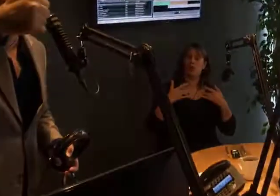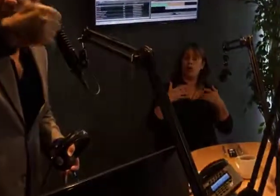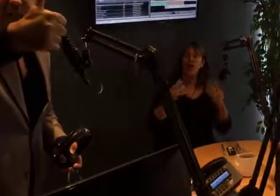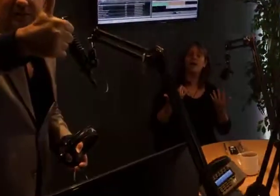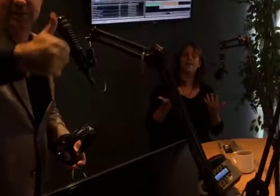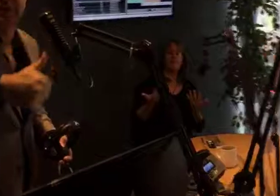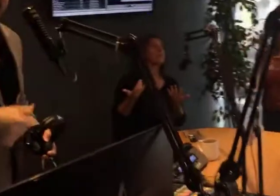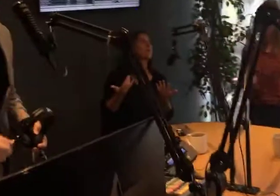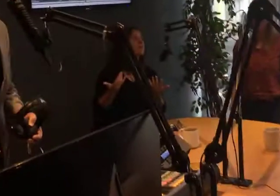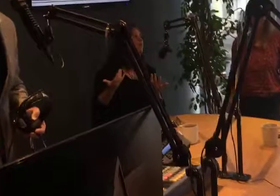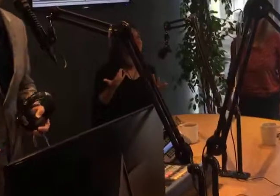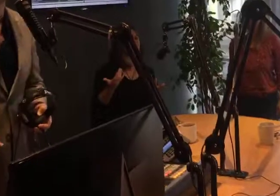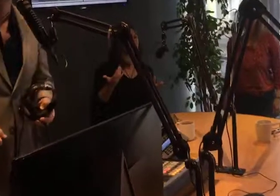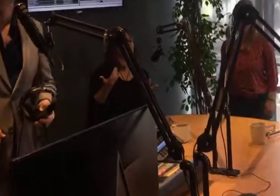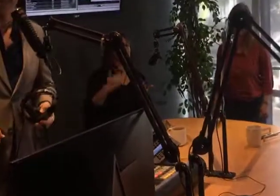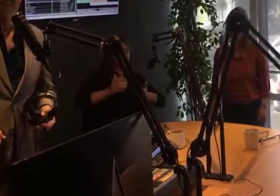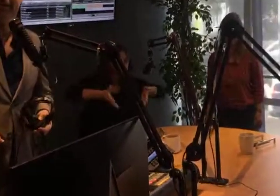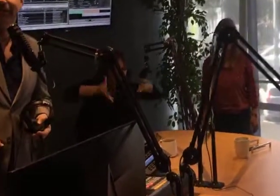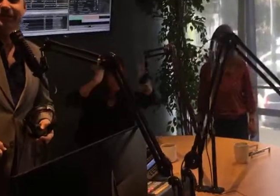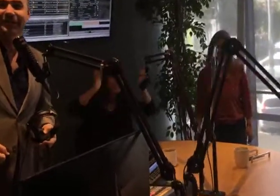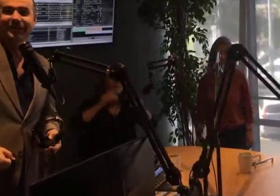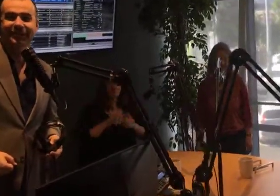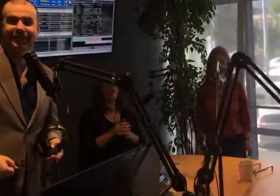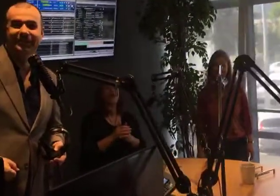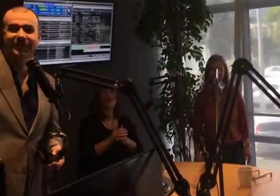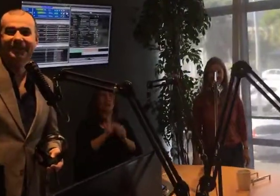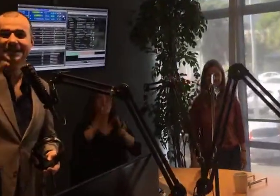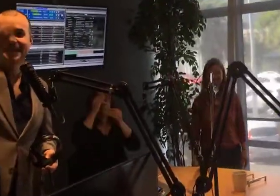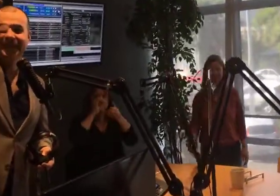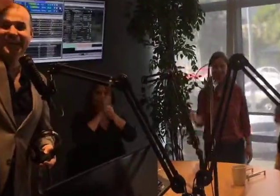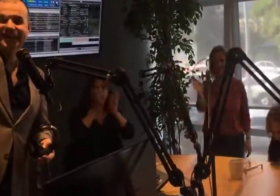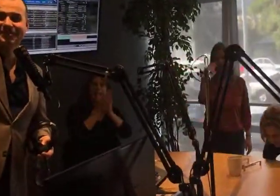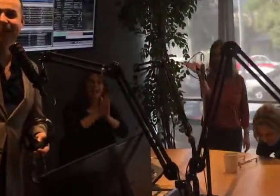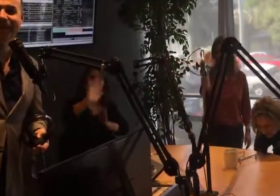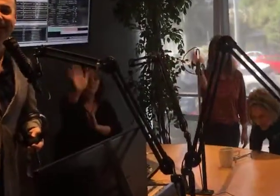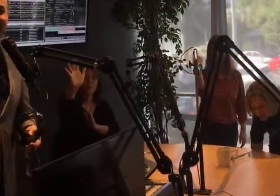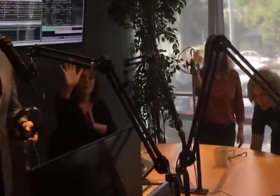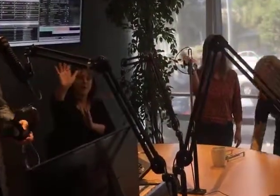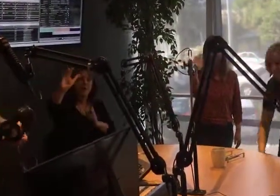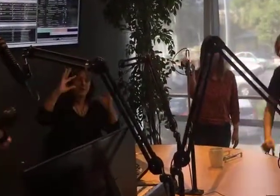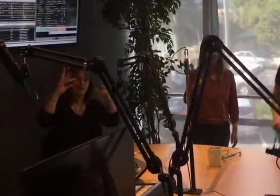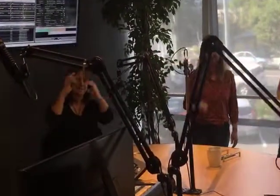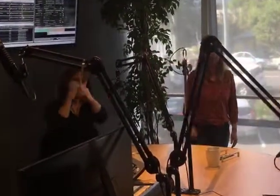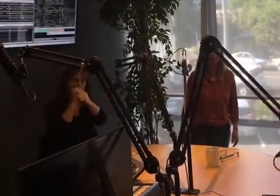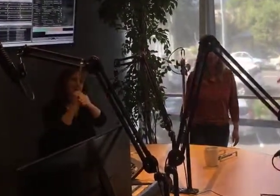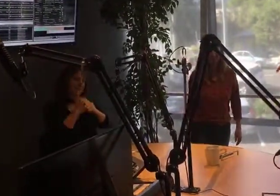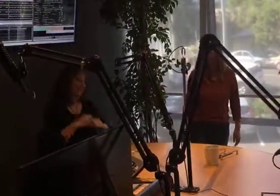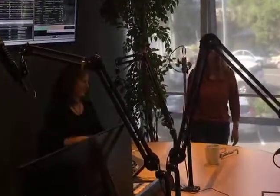And yeah, get stuck into it. See you later. Bye.